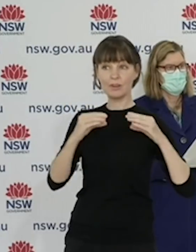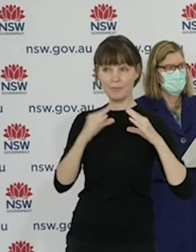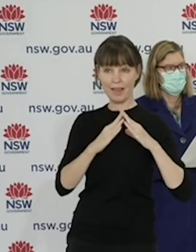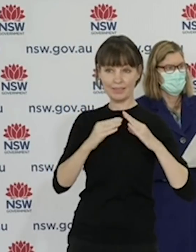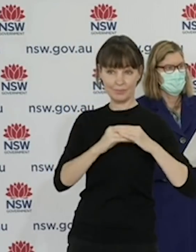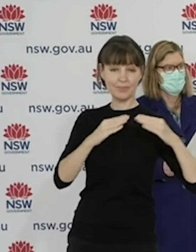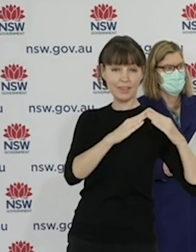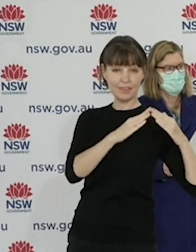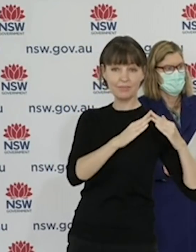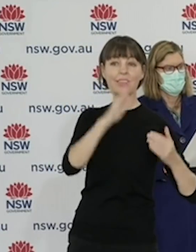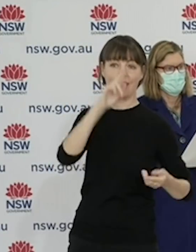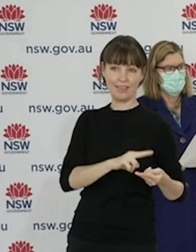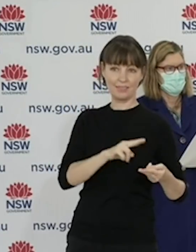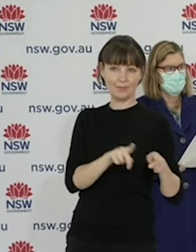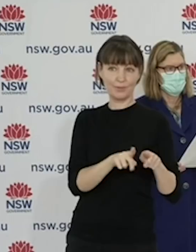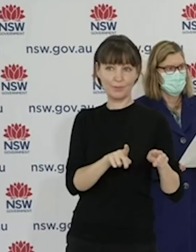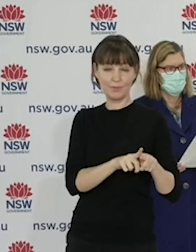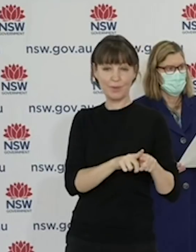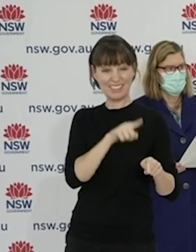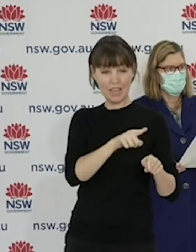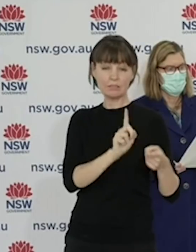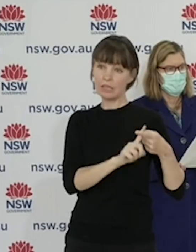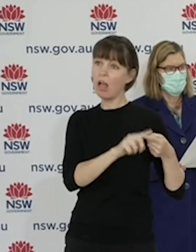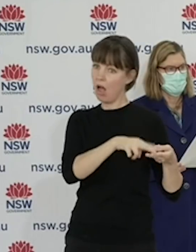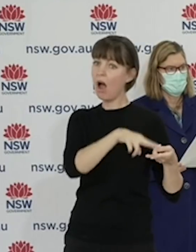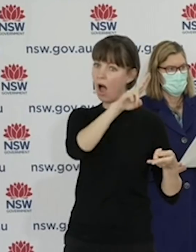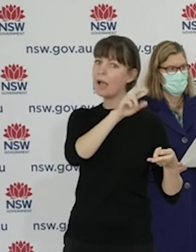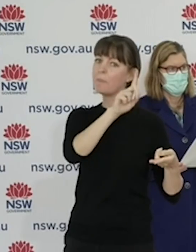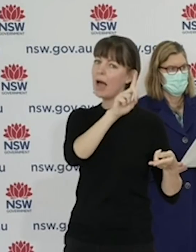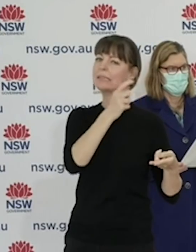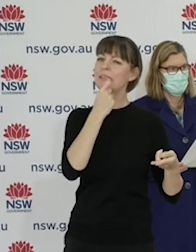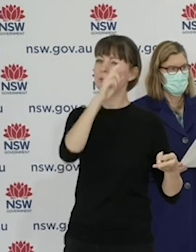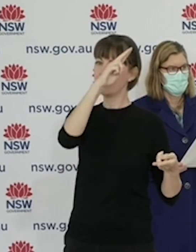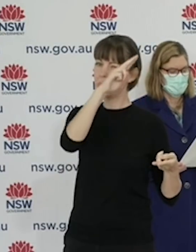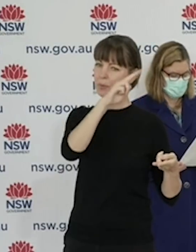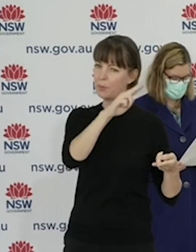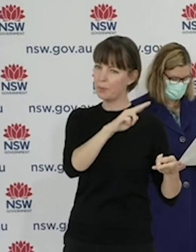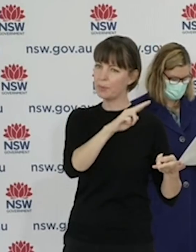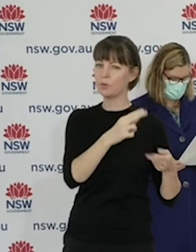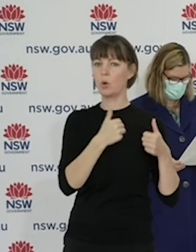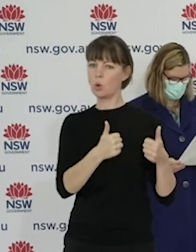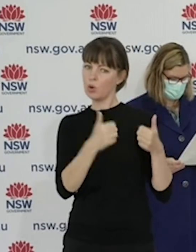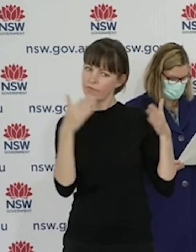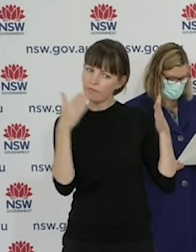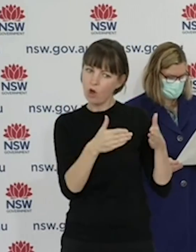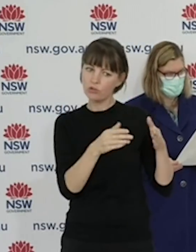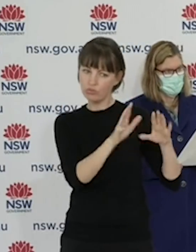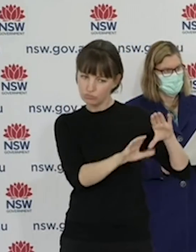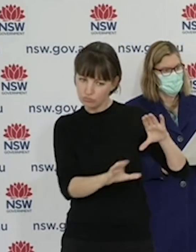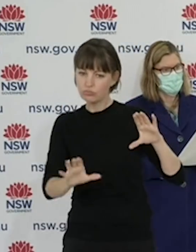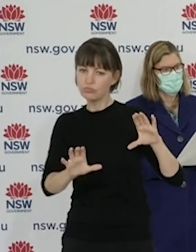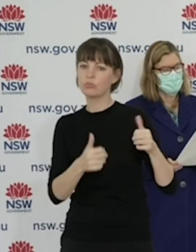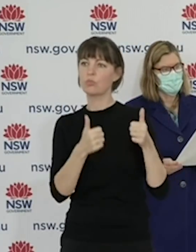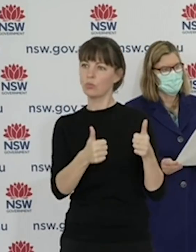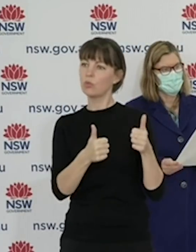cases, especially in Canterbury-Bankstown, are still high, we are starting to see a decline. So that intensive work we've been doing in those areas is starting to